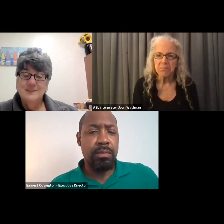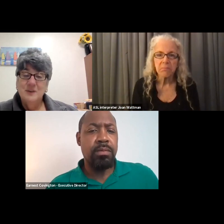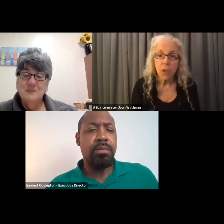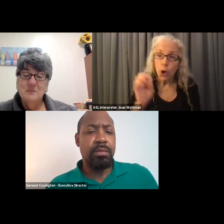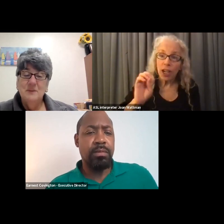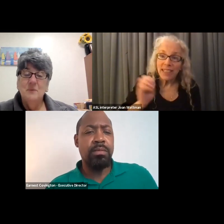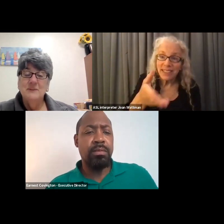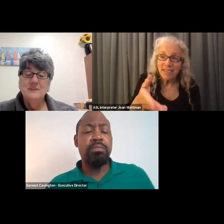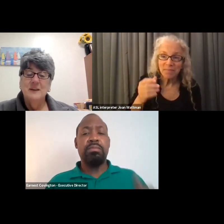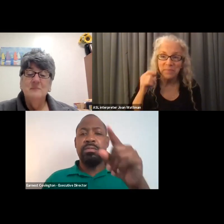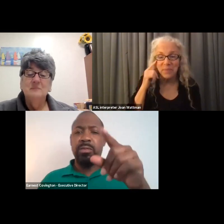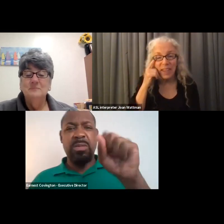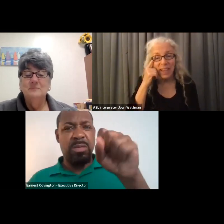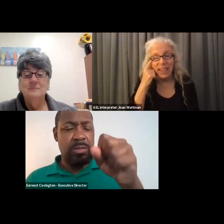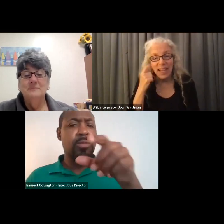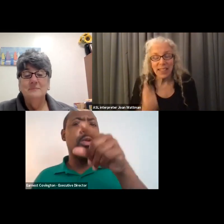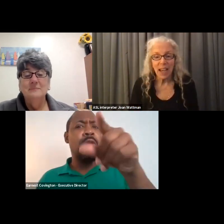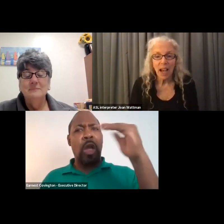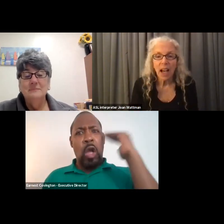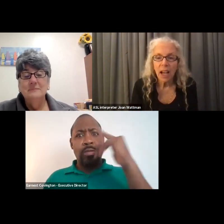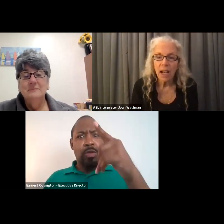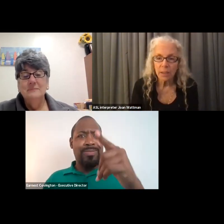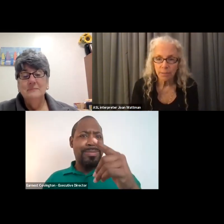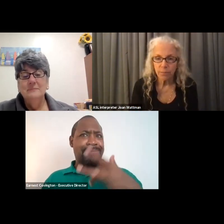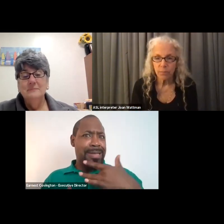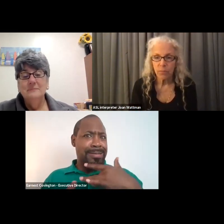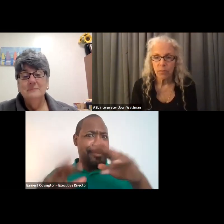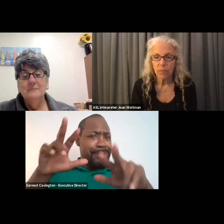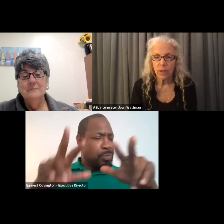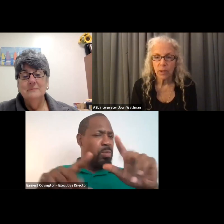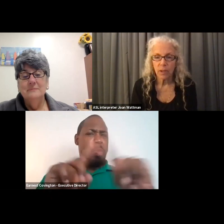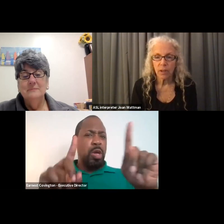Ernest, did you have something you wanted to say? Yes. I